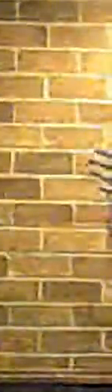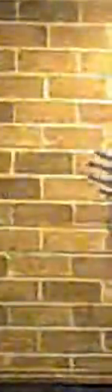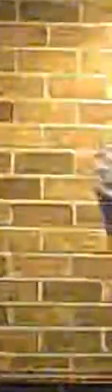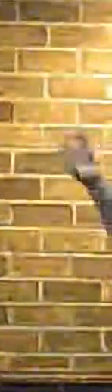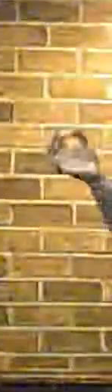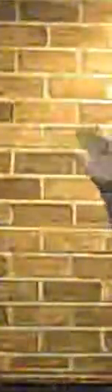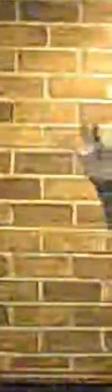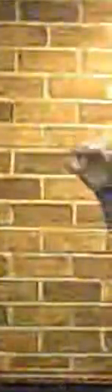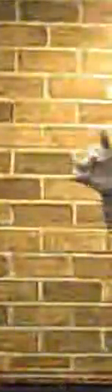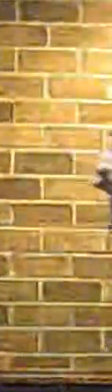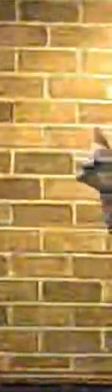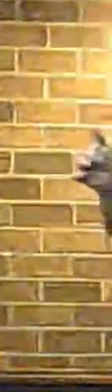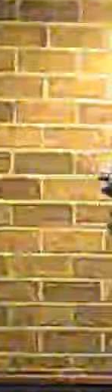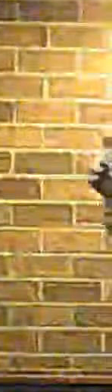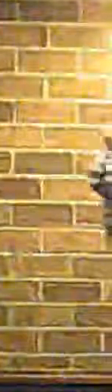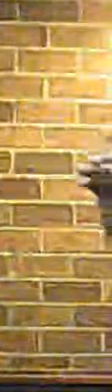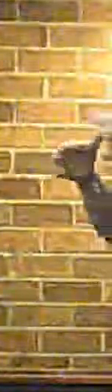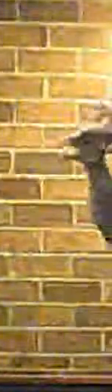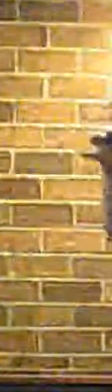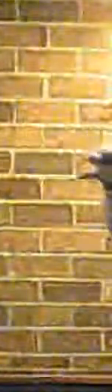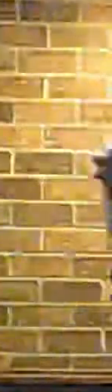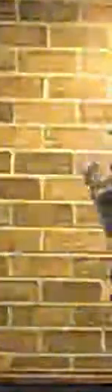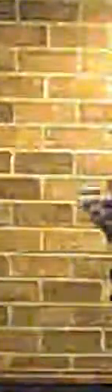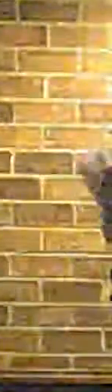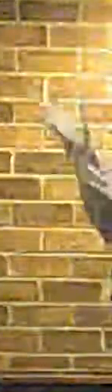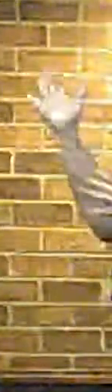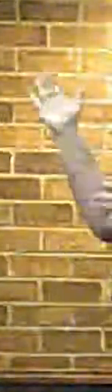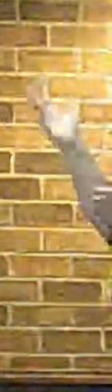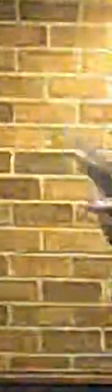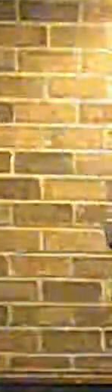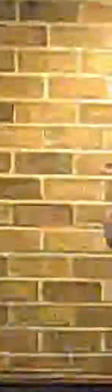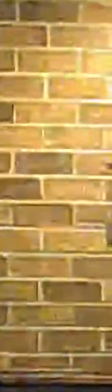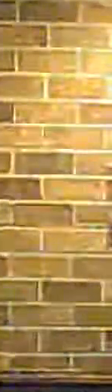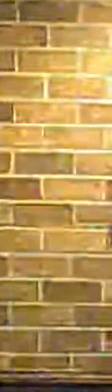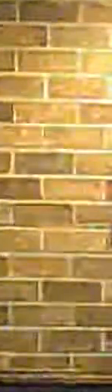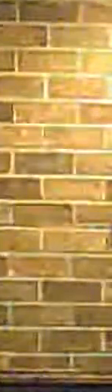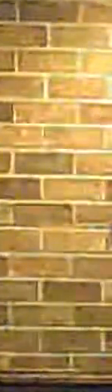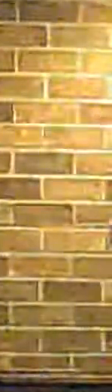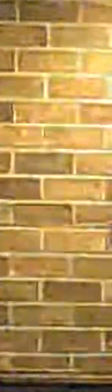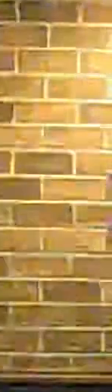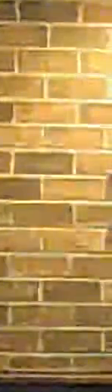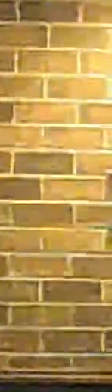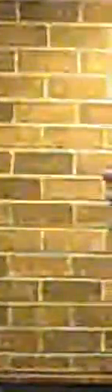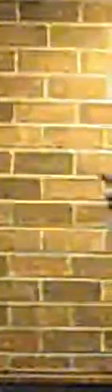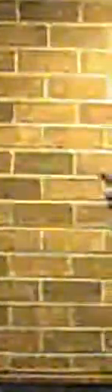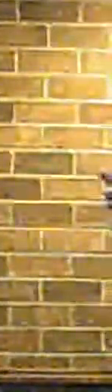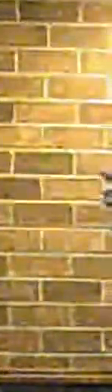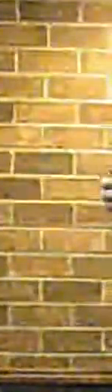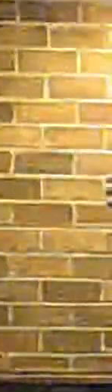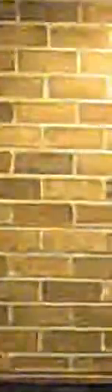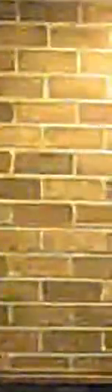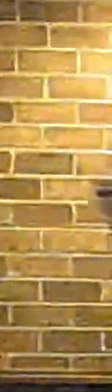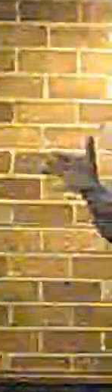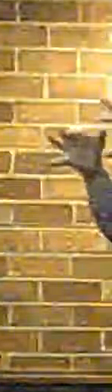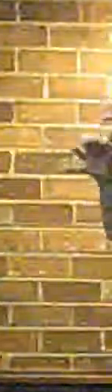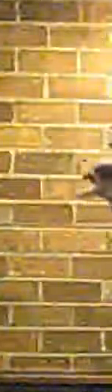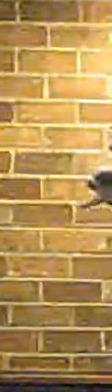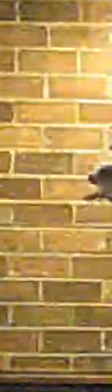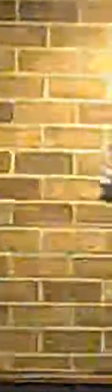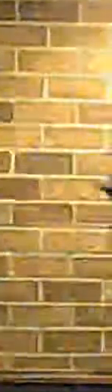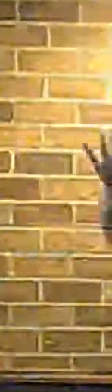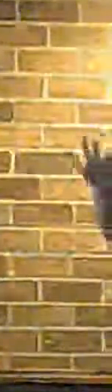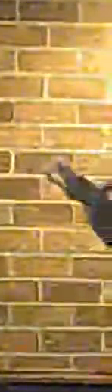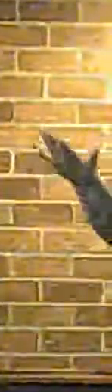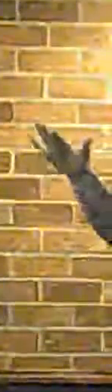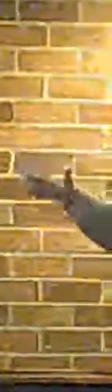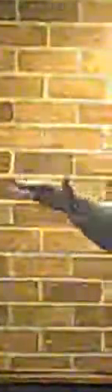have been no agreements with the fire service. I'm only just confirming what you said. In relation to the land,